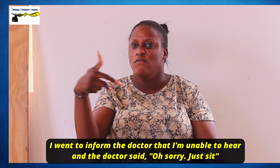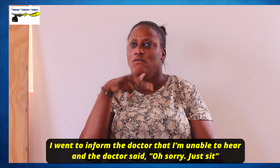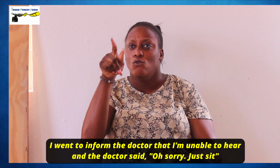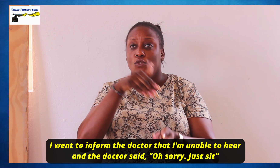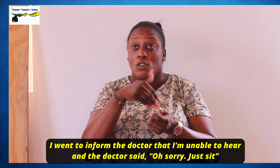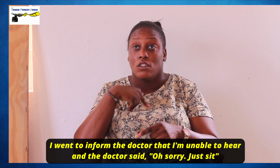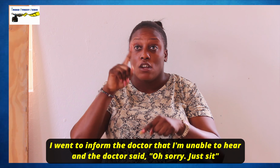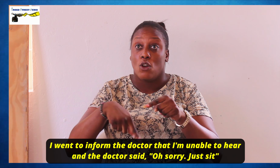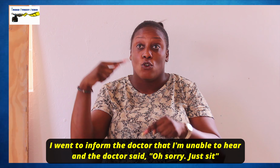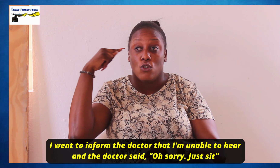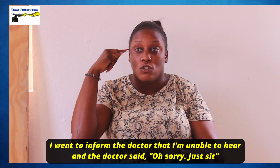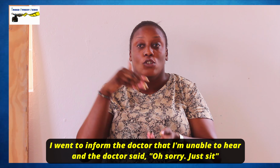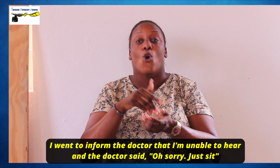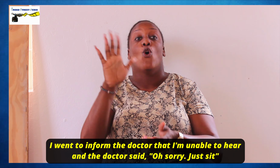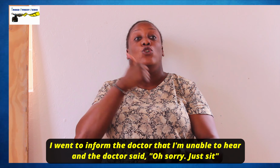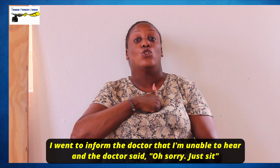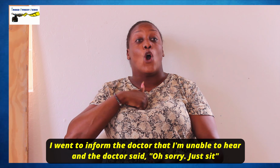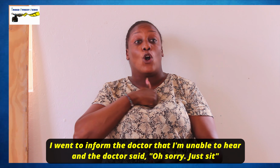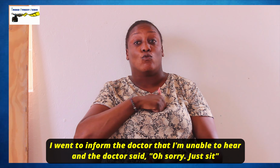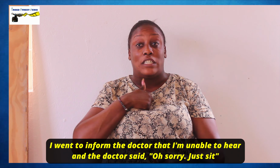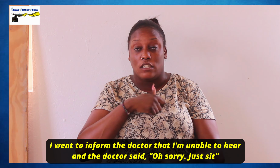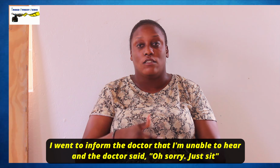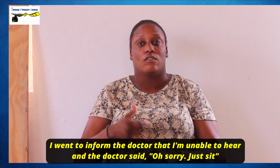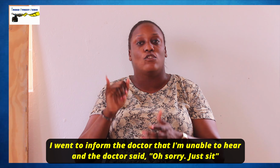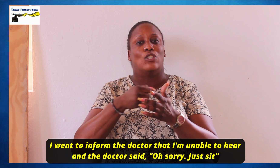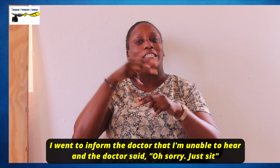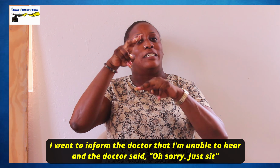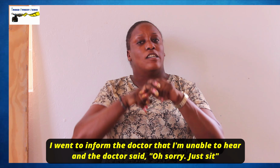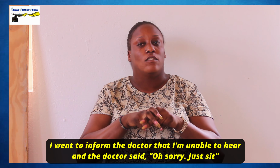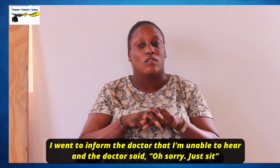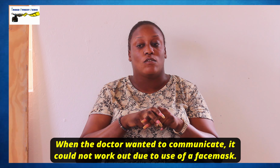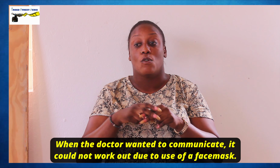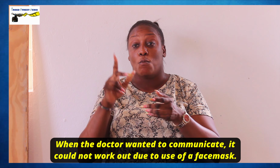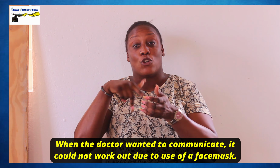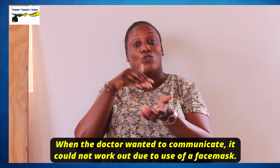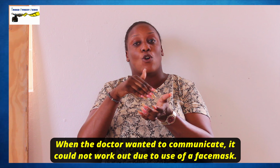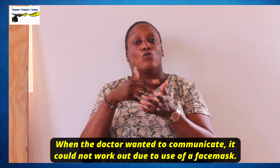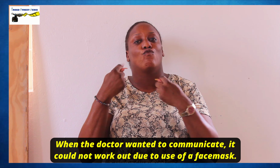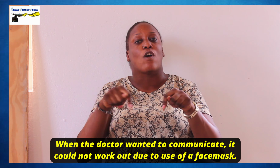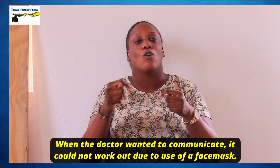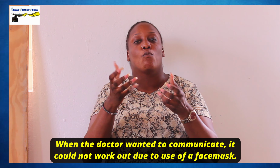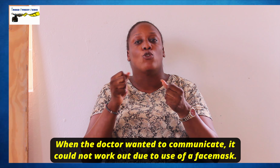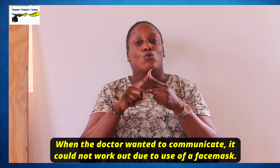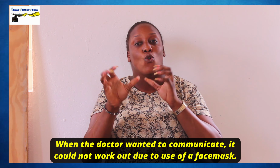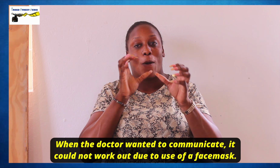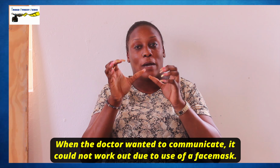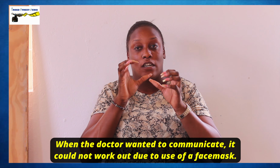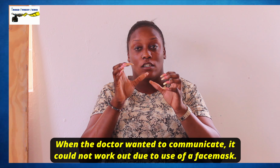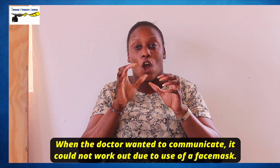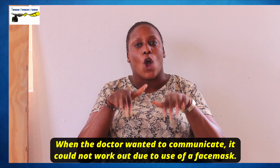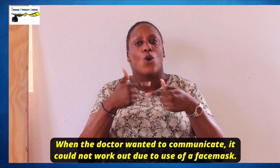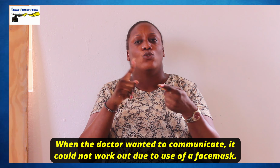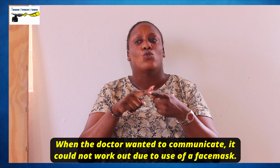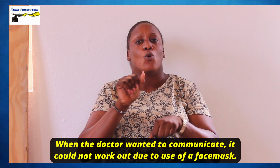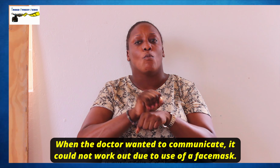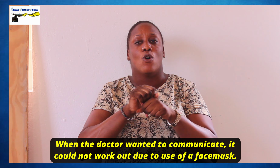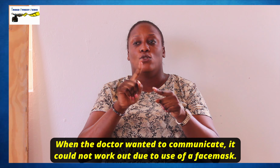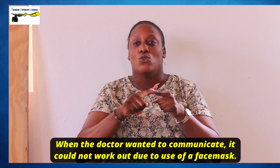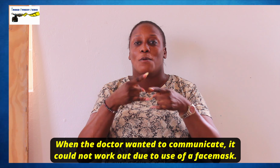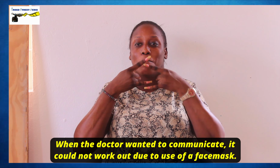went to inform the doctor that I am unable to hear, and the doctor said, Oh, sorry, just sit. When the doctor wanted to communicate, it could not work out due to the use